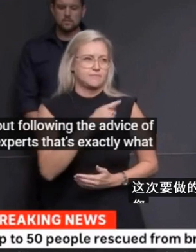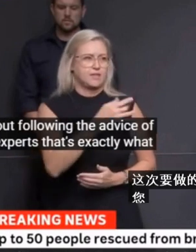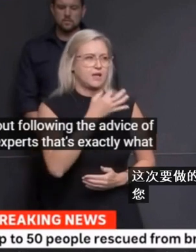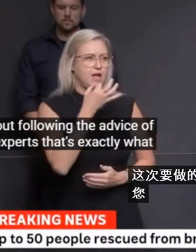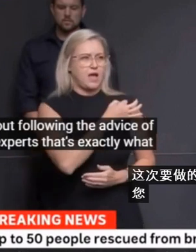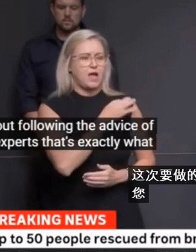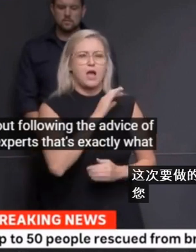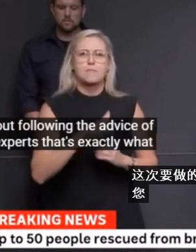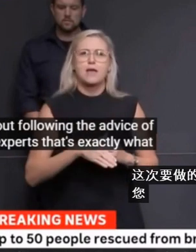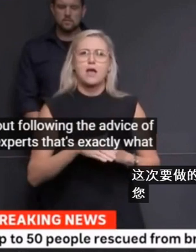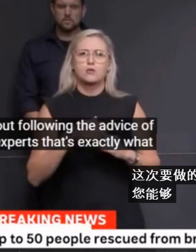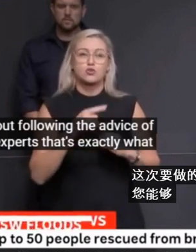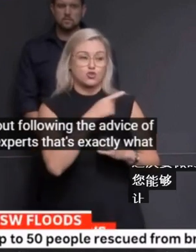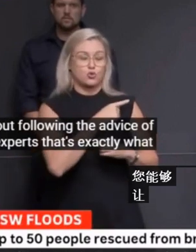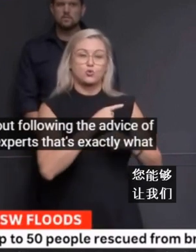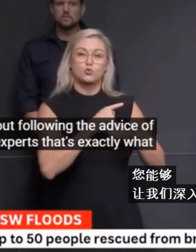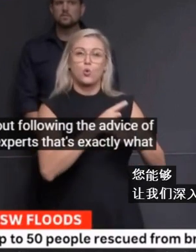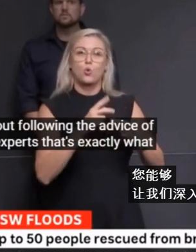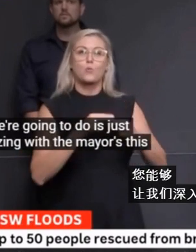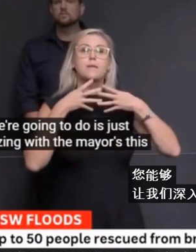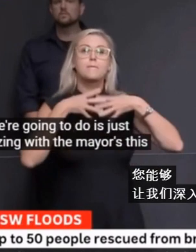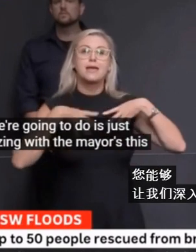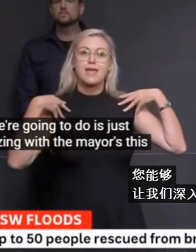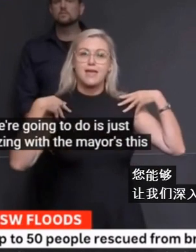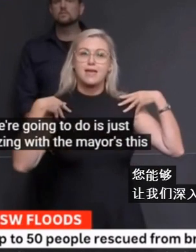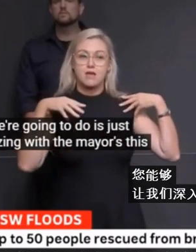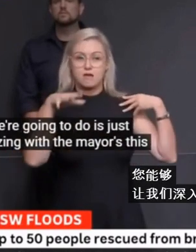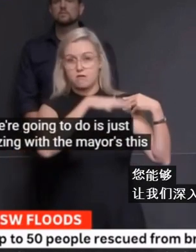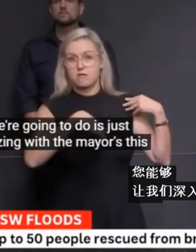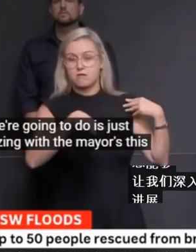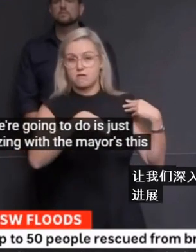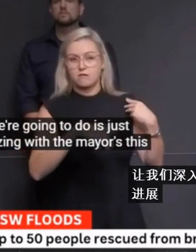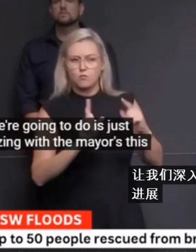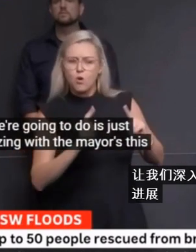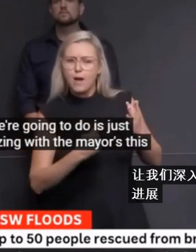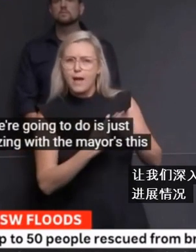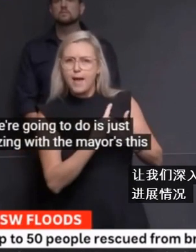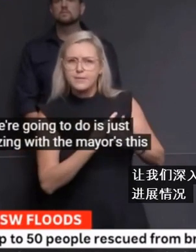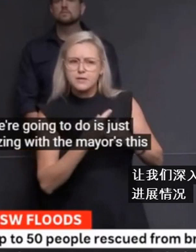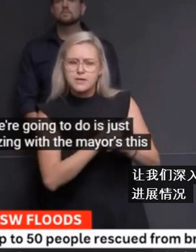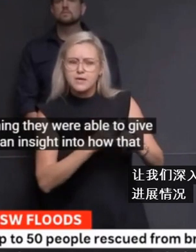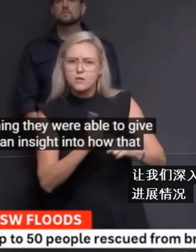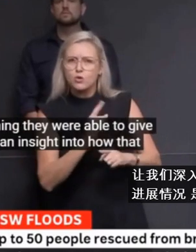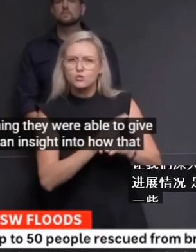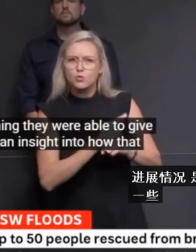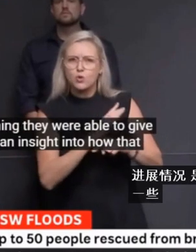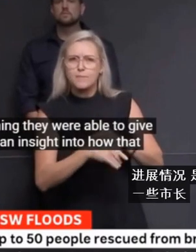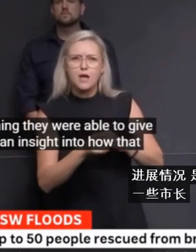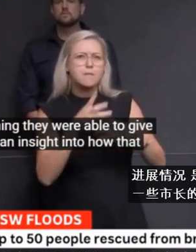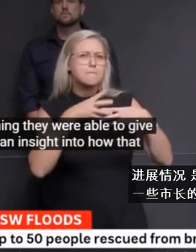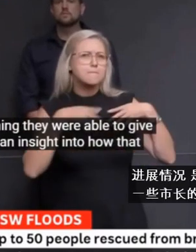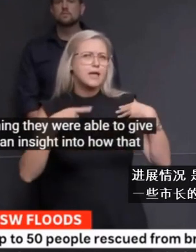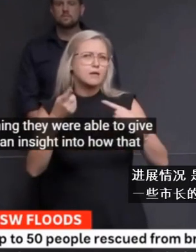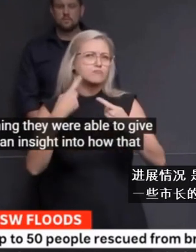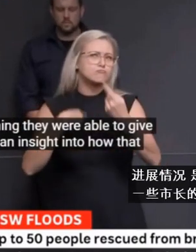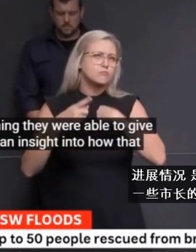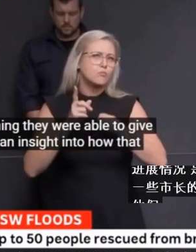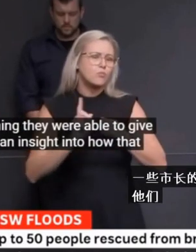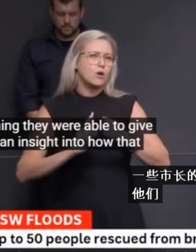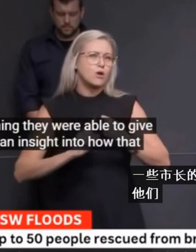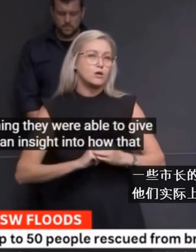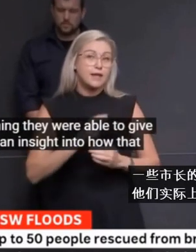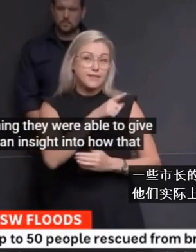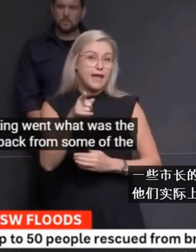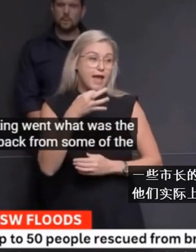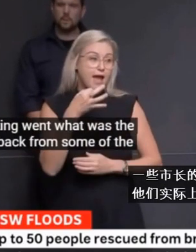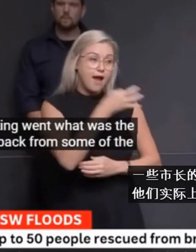meeting with the mayors this morning, are you able to give us an insight into how that meeting went? What was the feedback from some of the mayors, and was there anything that